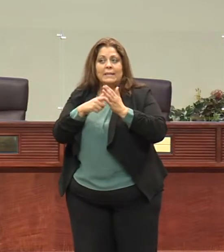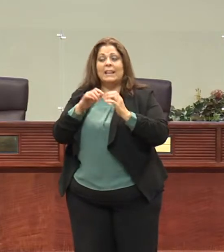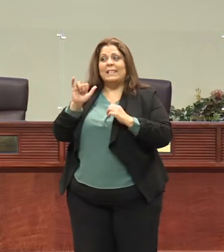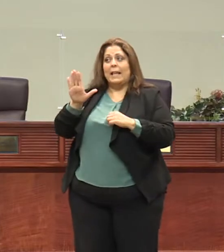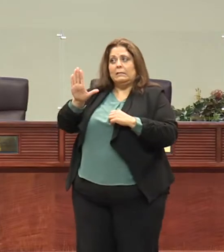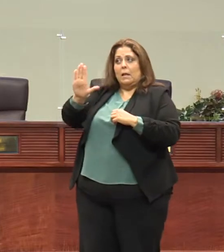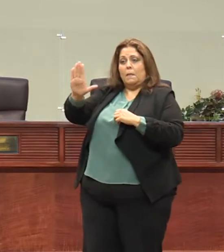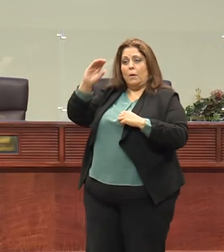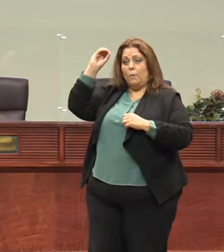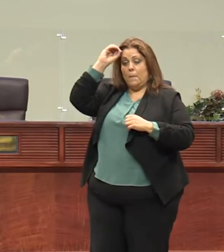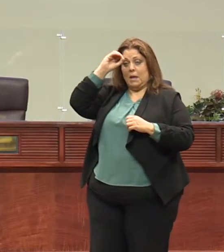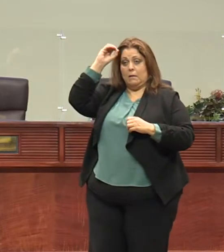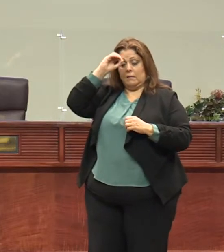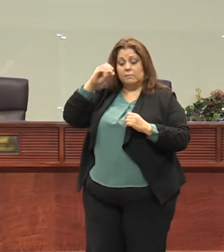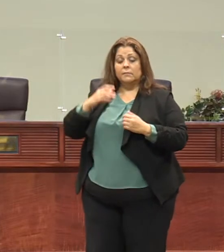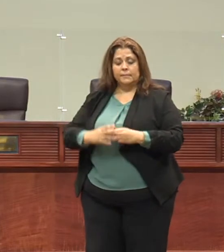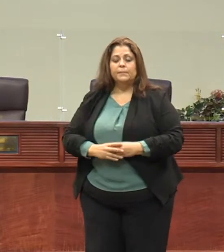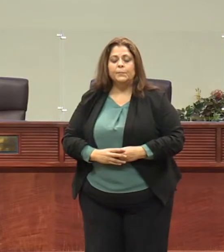their opinion.